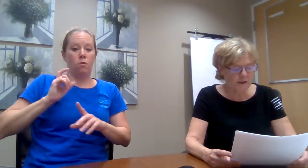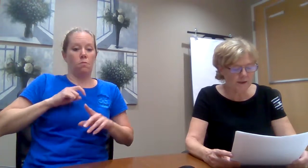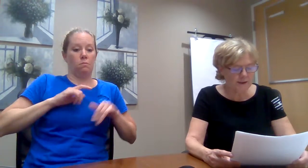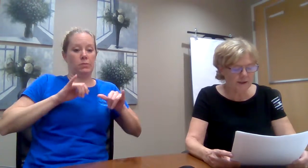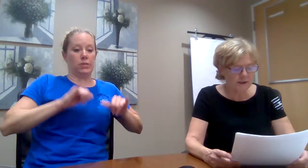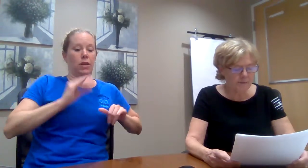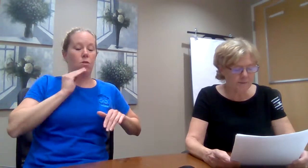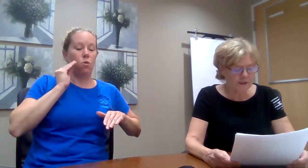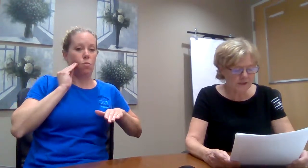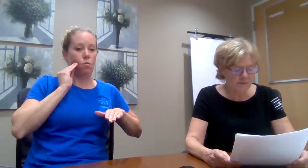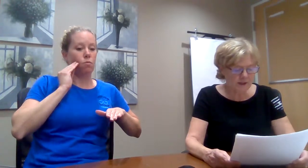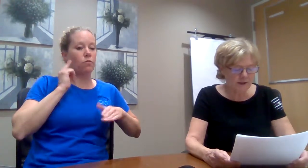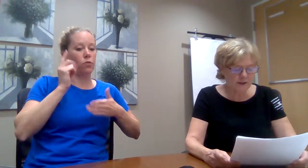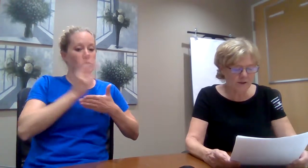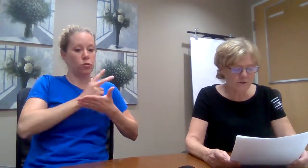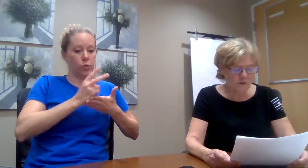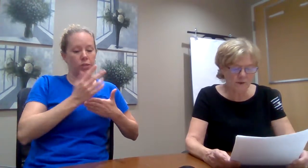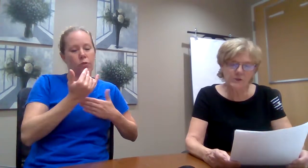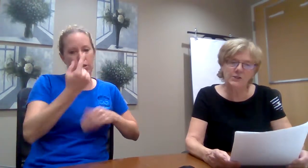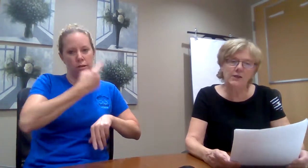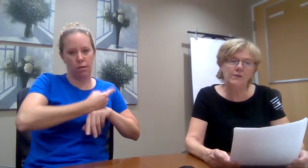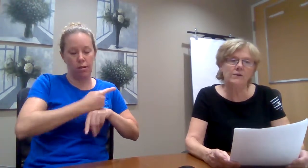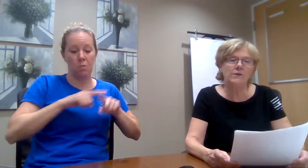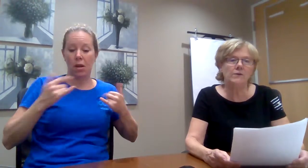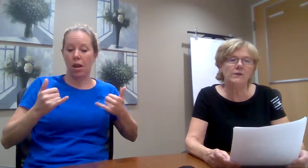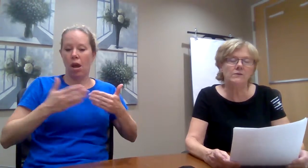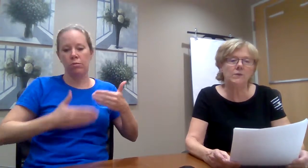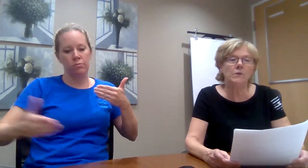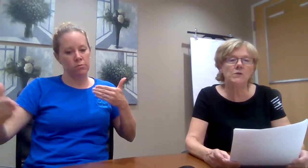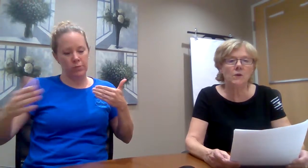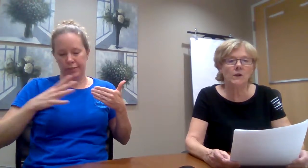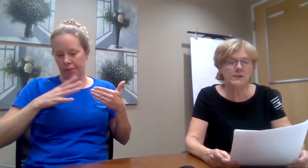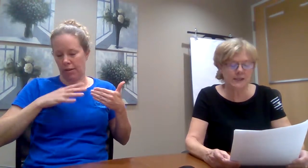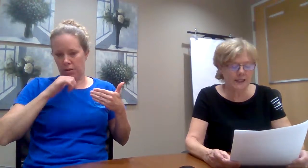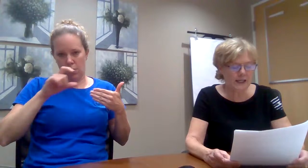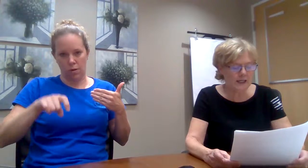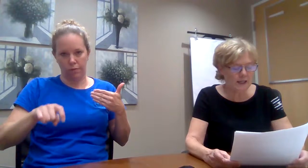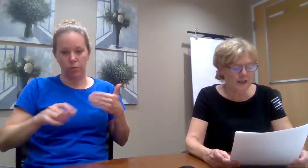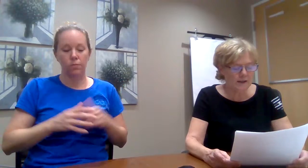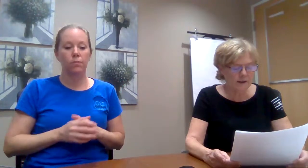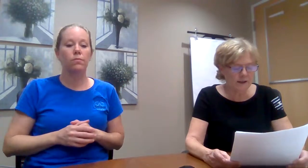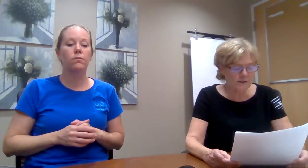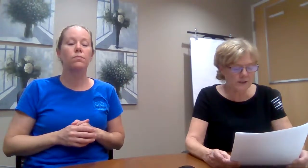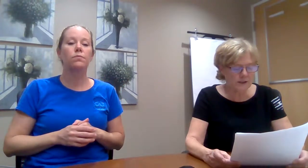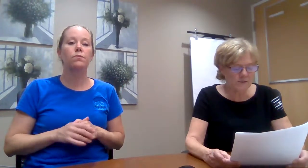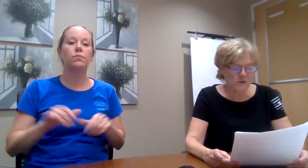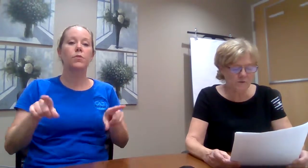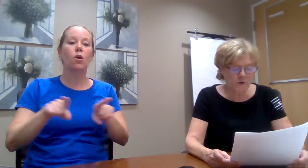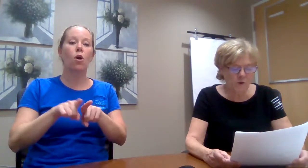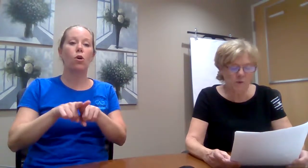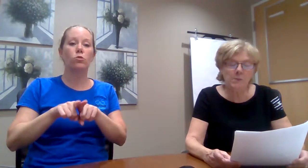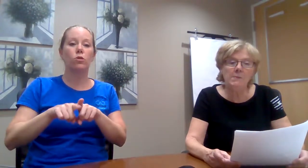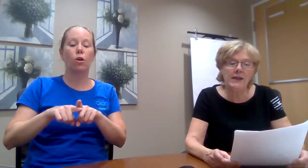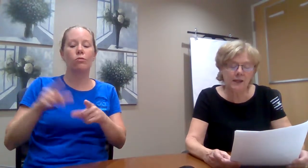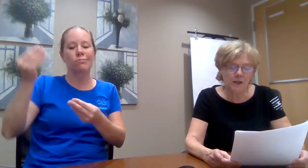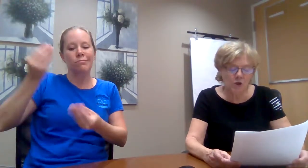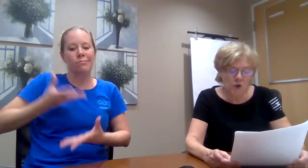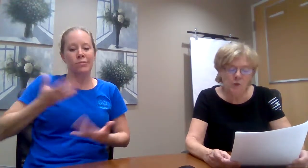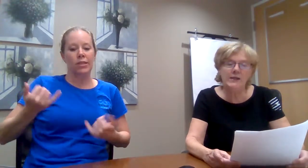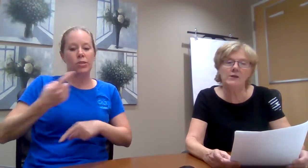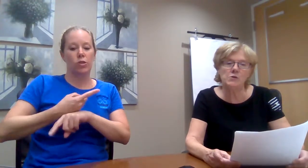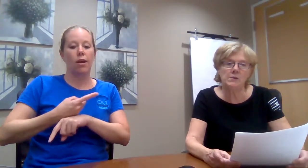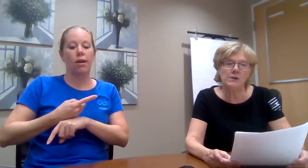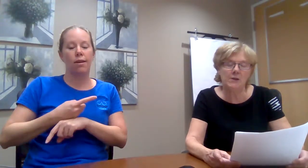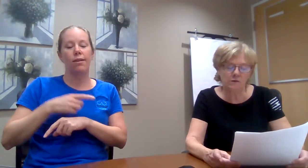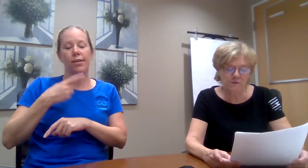days. Something that I do want to share with you is we were told today that Mr. Ford would be making a